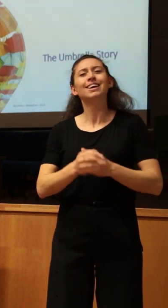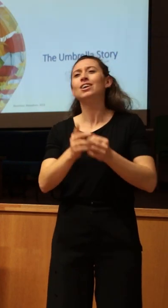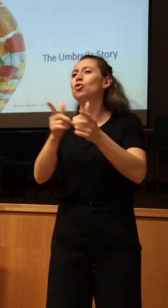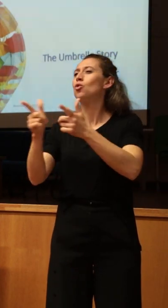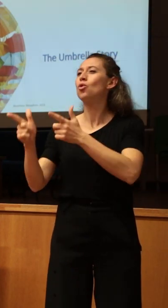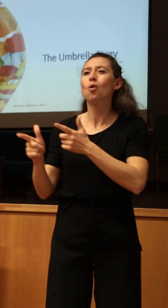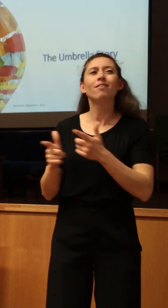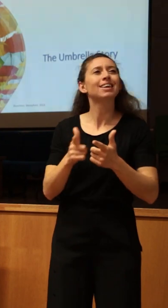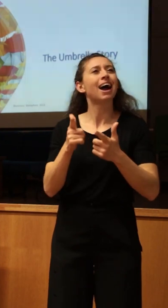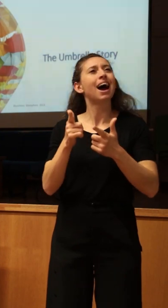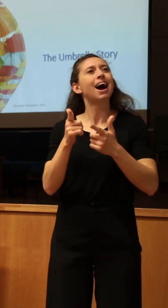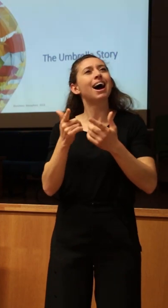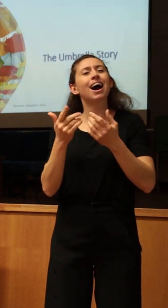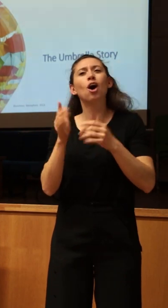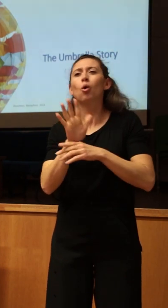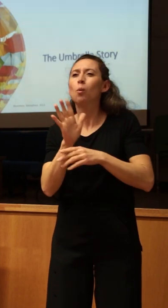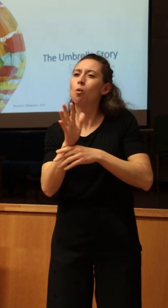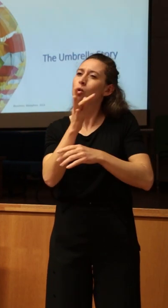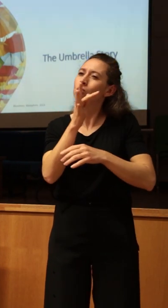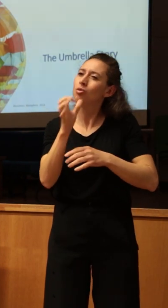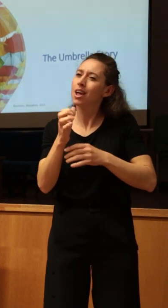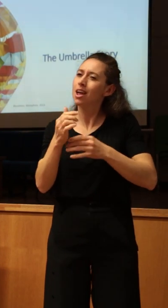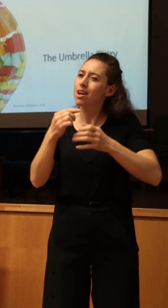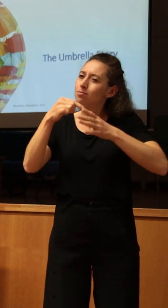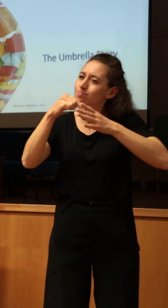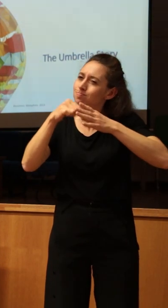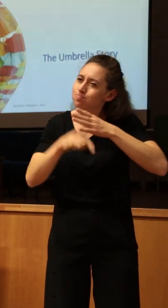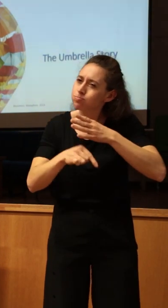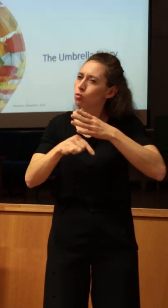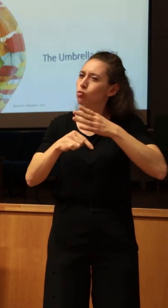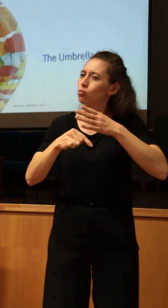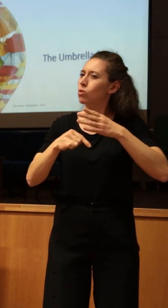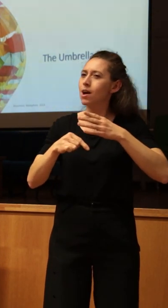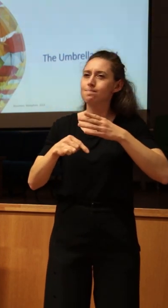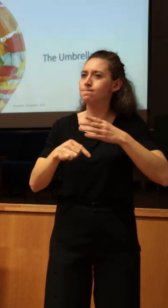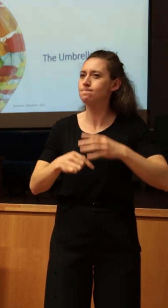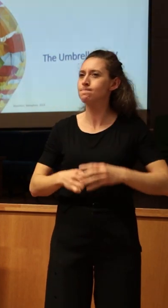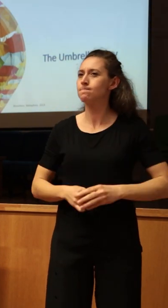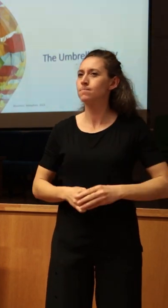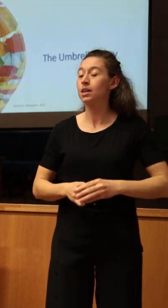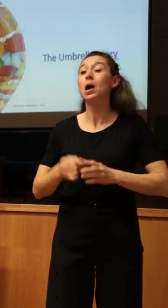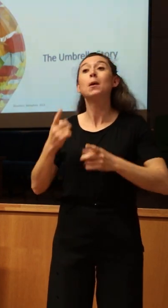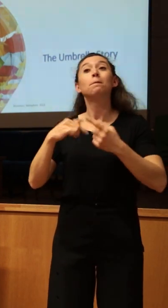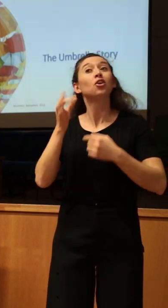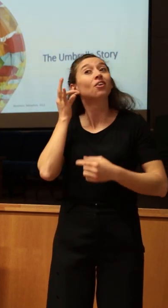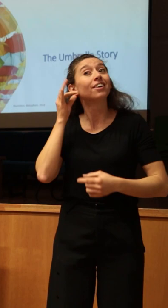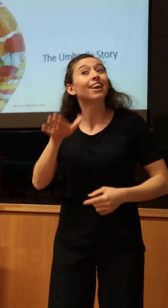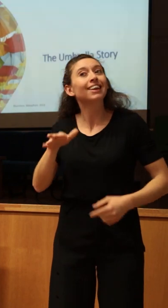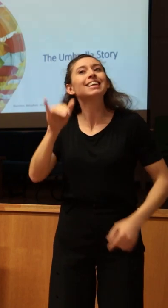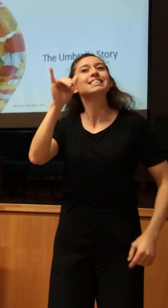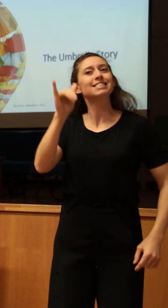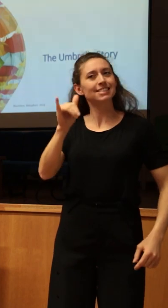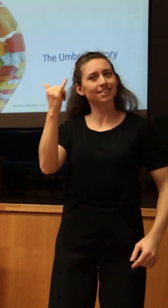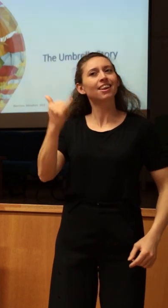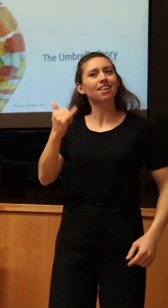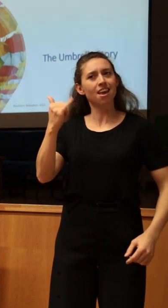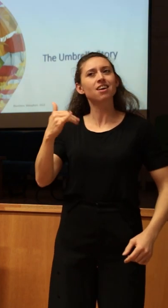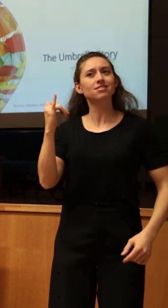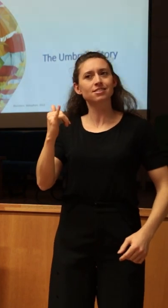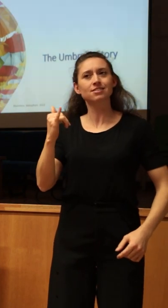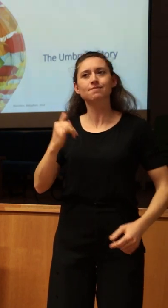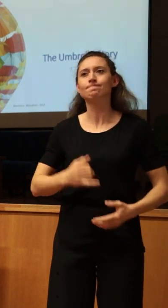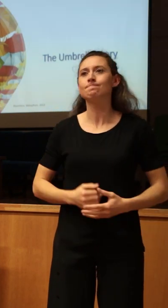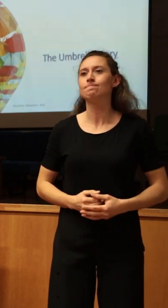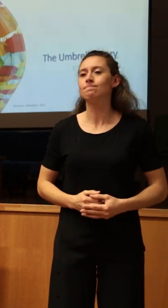se activó esa fe, no se actuó sobre esa fe. So this little girl had faith. Pero la pequeña niña sí tenía fe. She believed